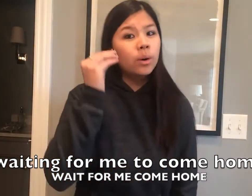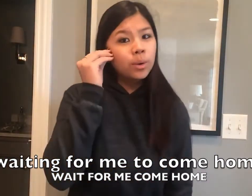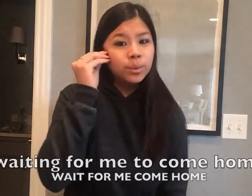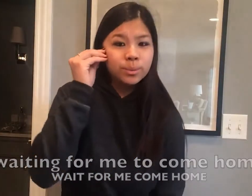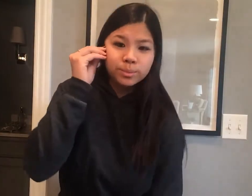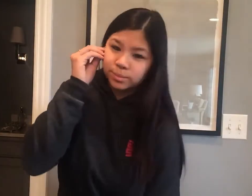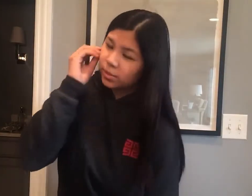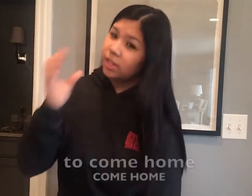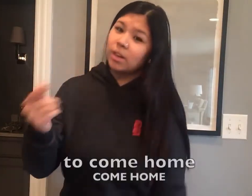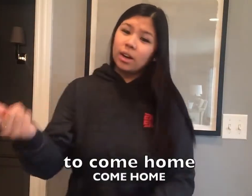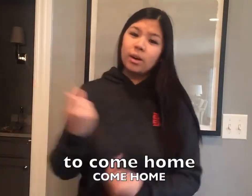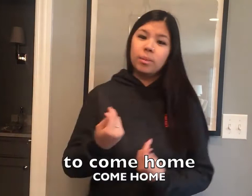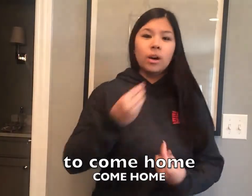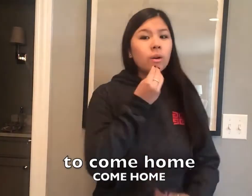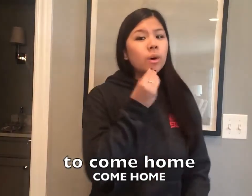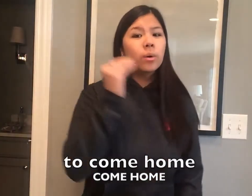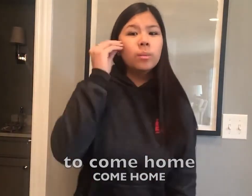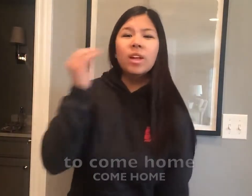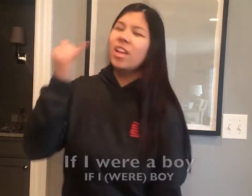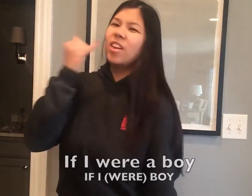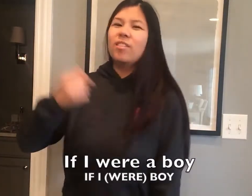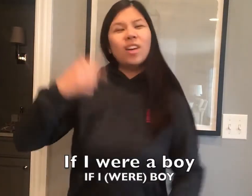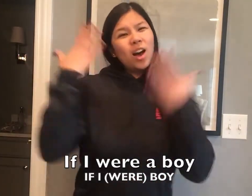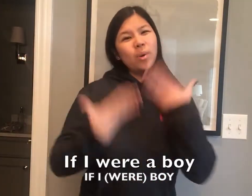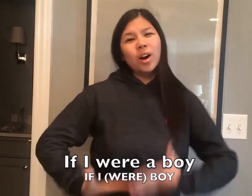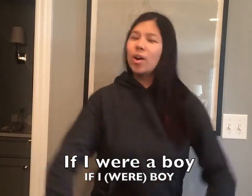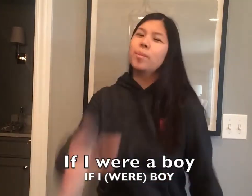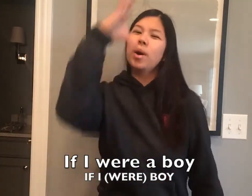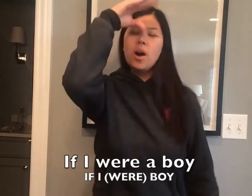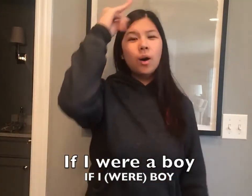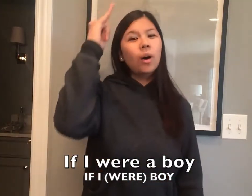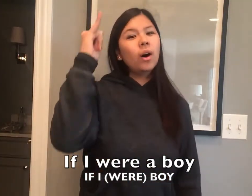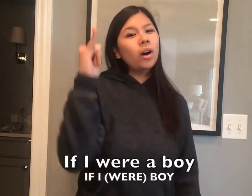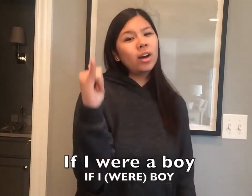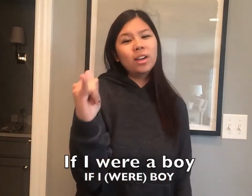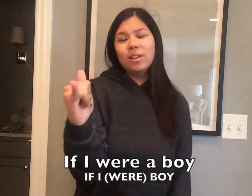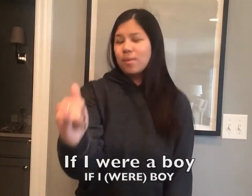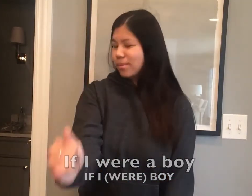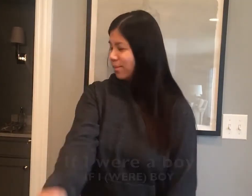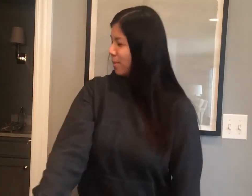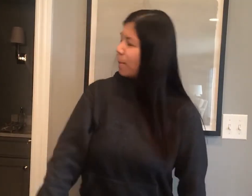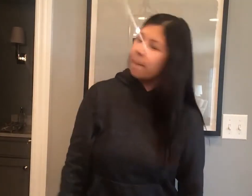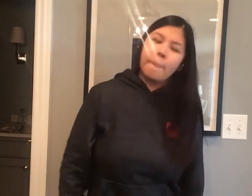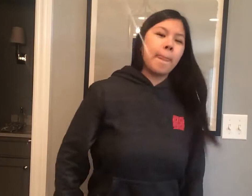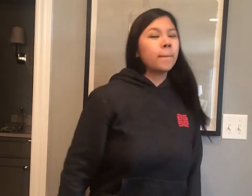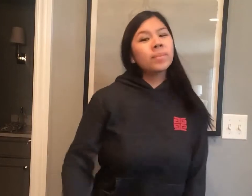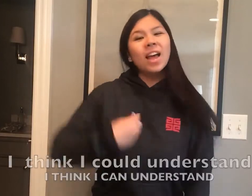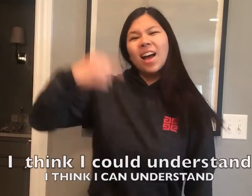To come home If I were a boy, I